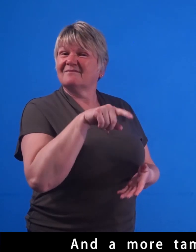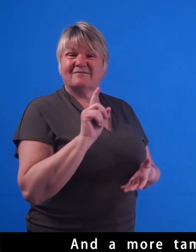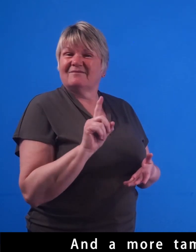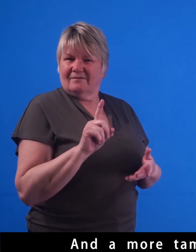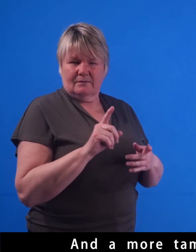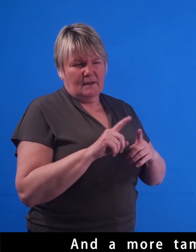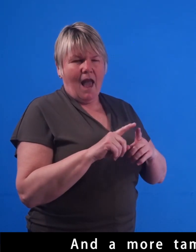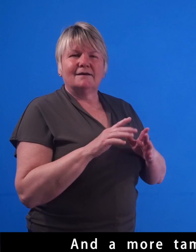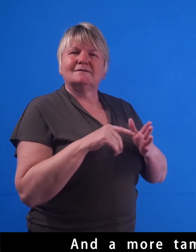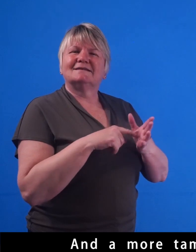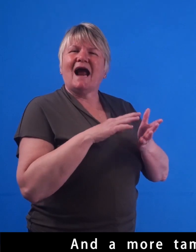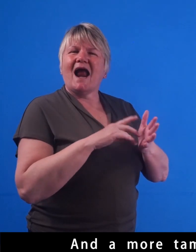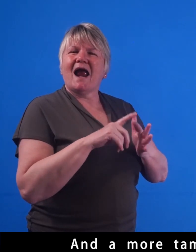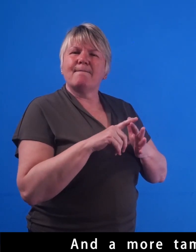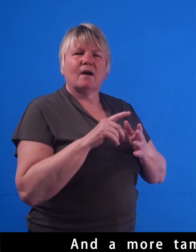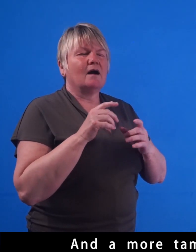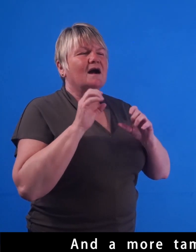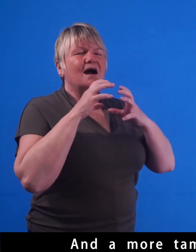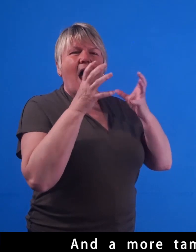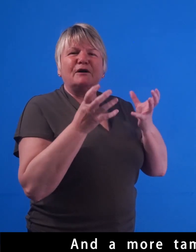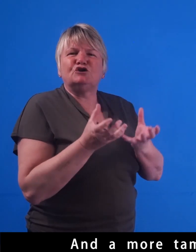And a more tame cabbage-nibbling rabbit.